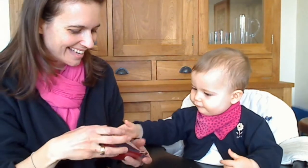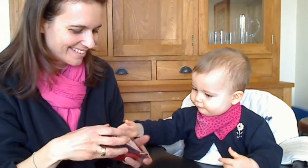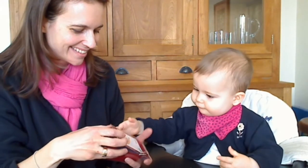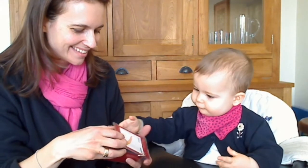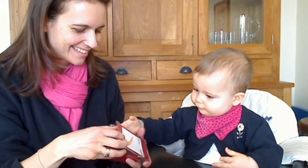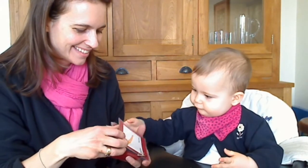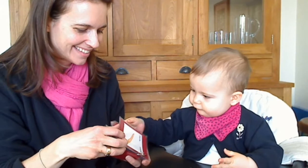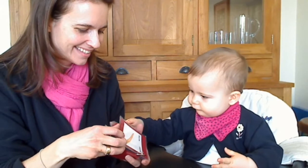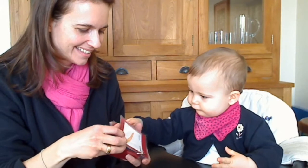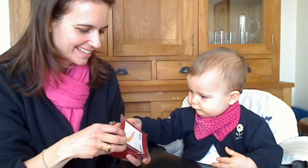Carrot.